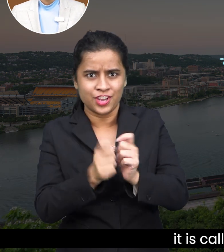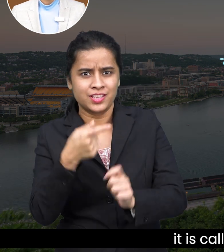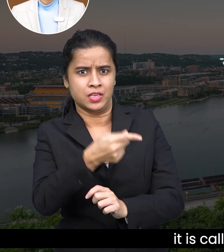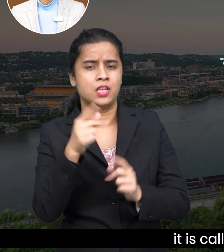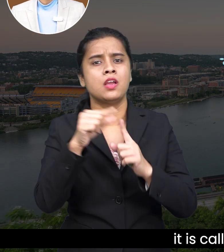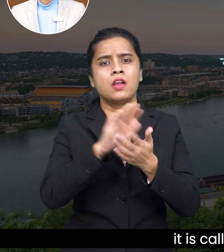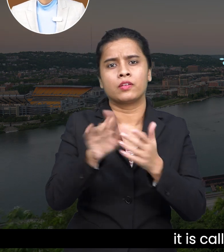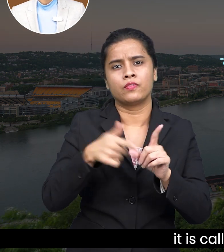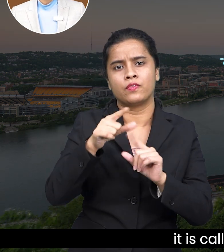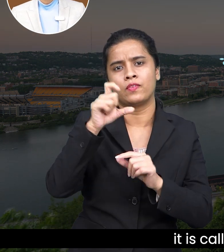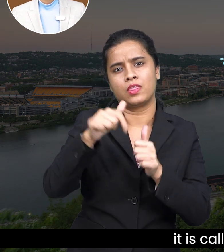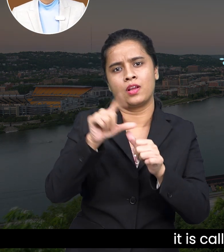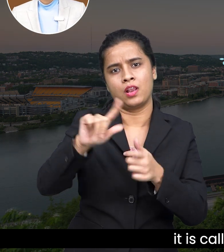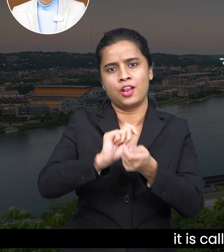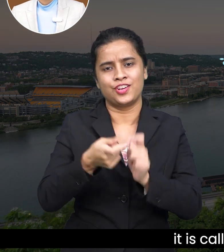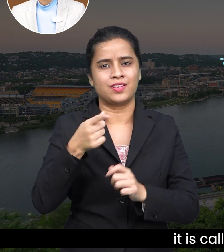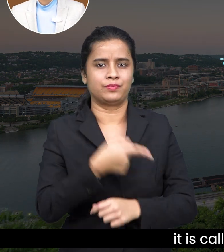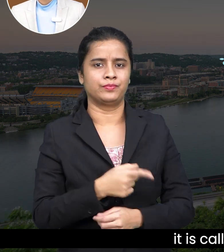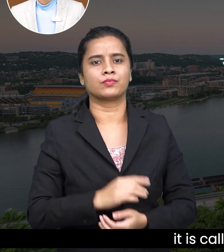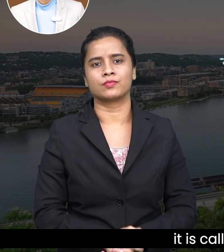called a physical change.